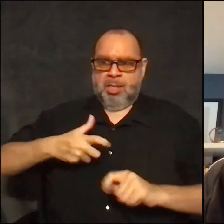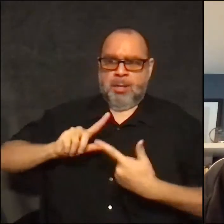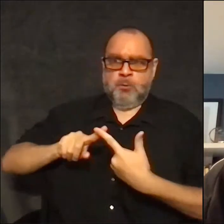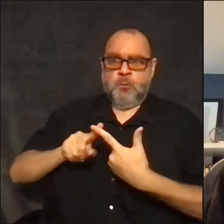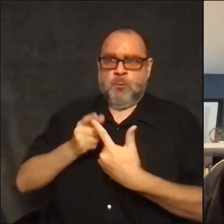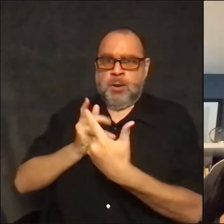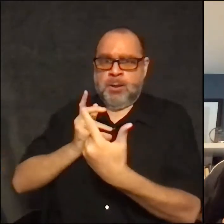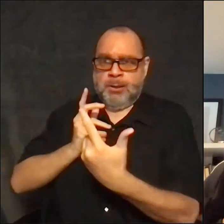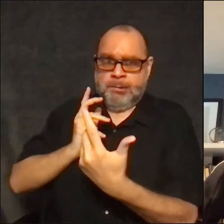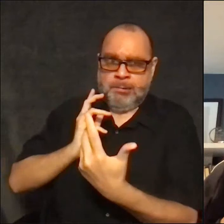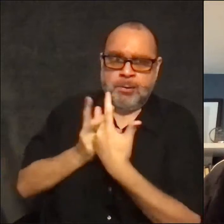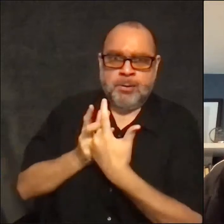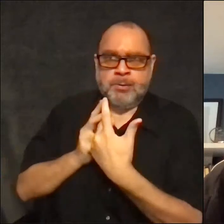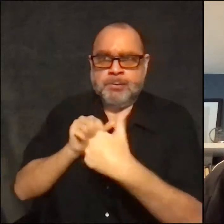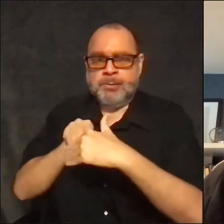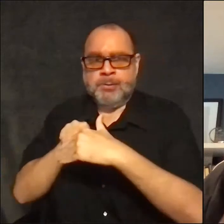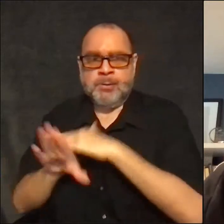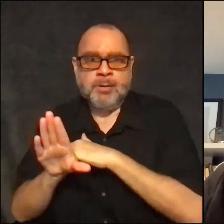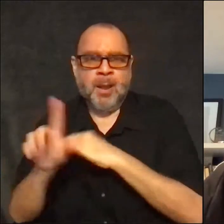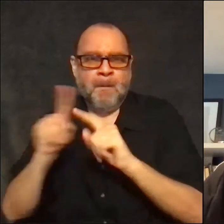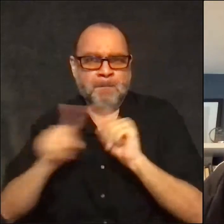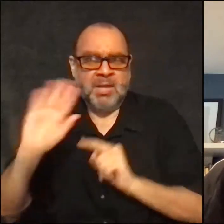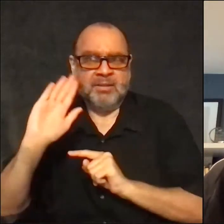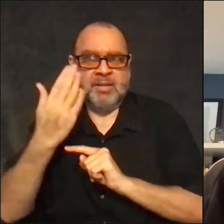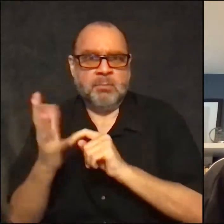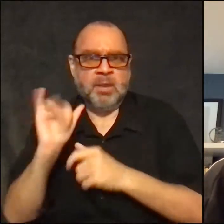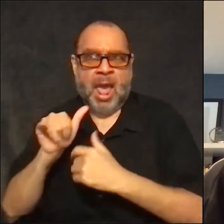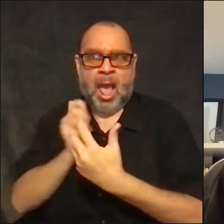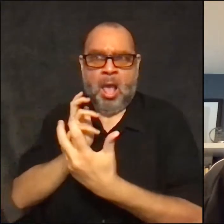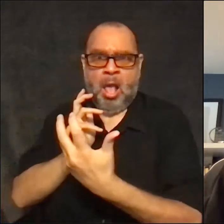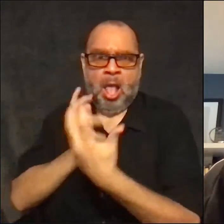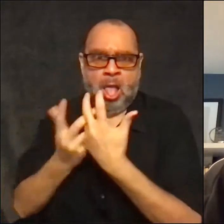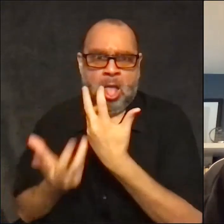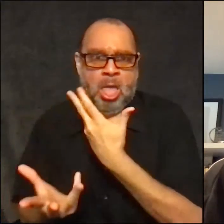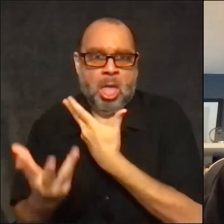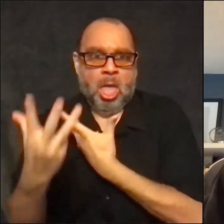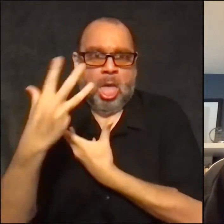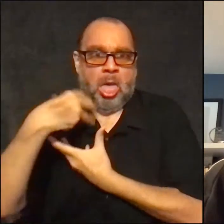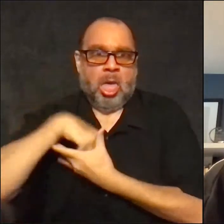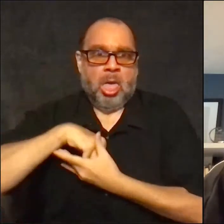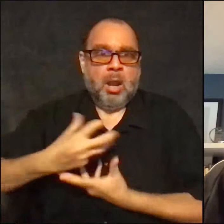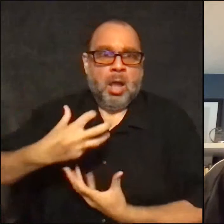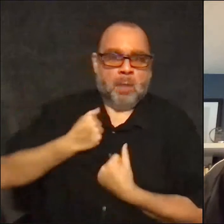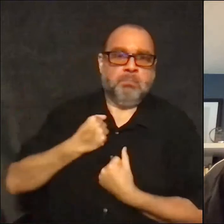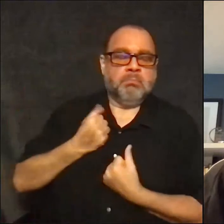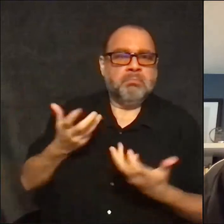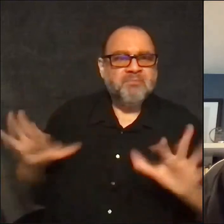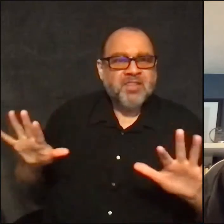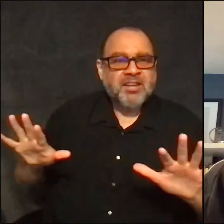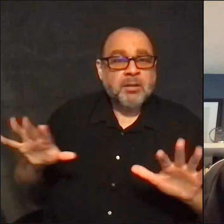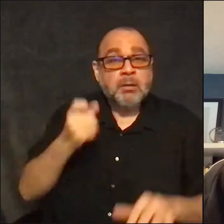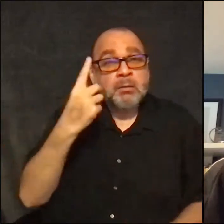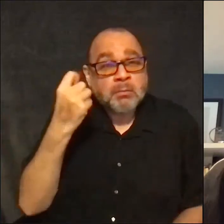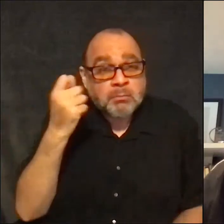to survive. For me, I was raised in a predominantly white community. Even though I was in the South, at the heart of the civil rights movement,